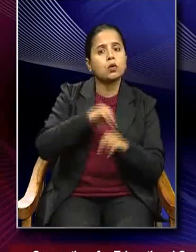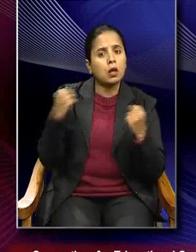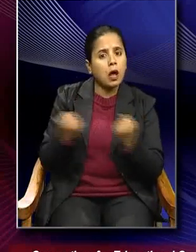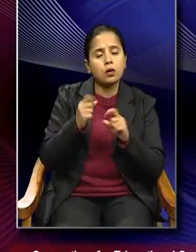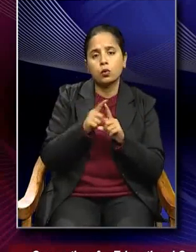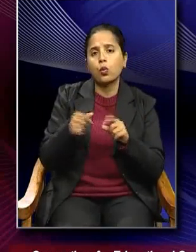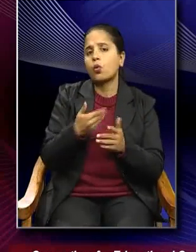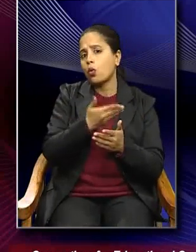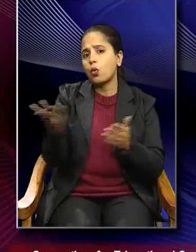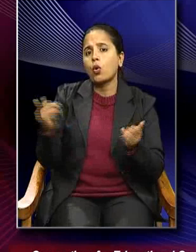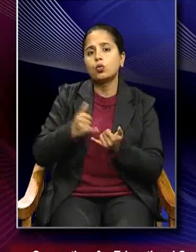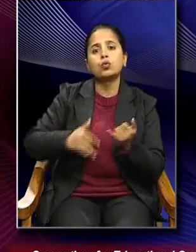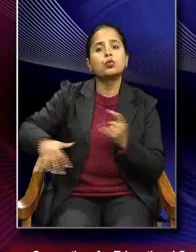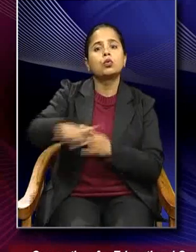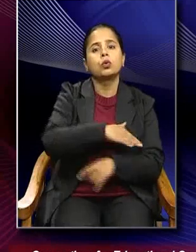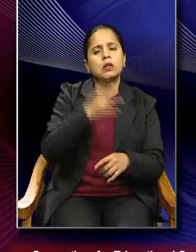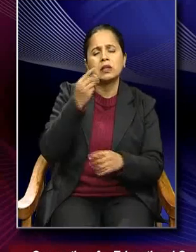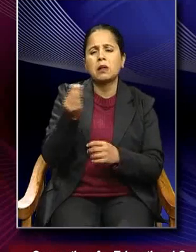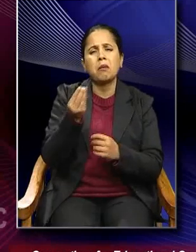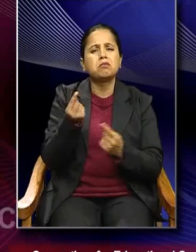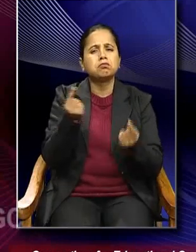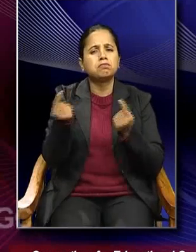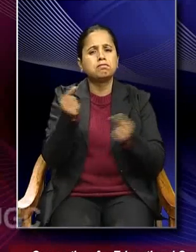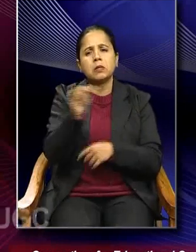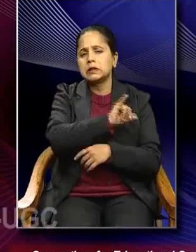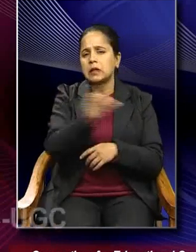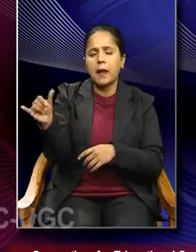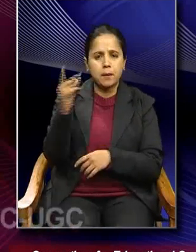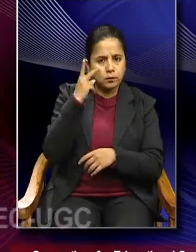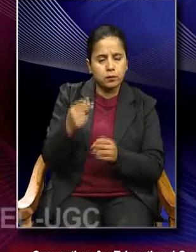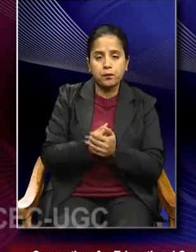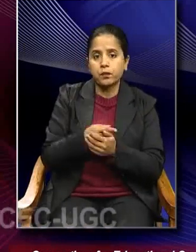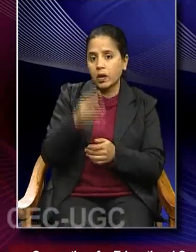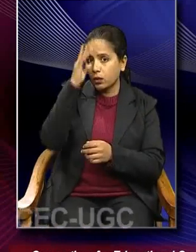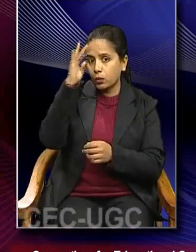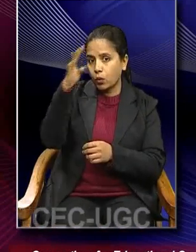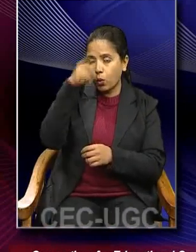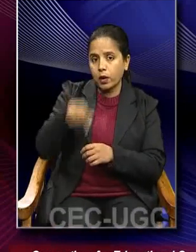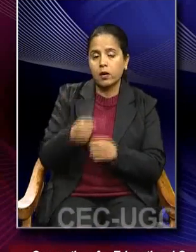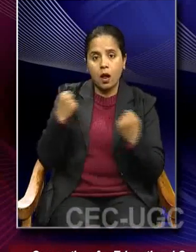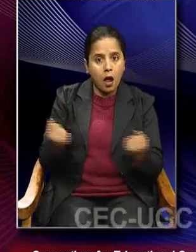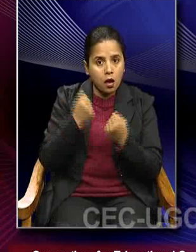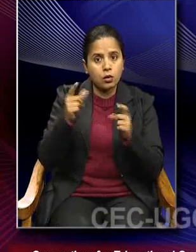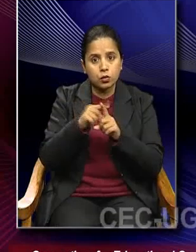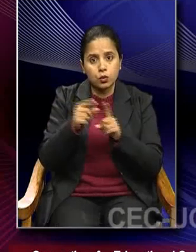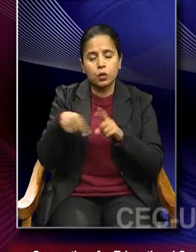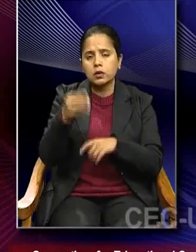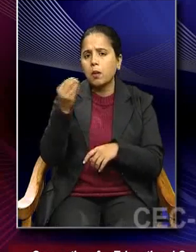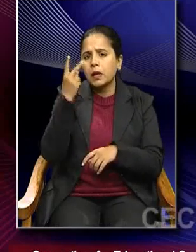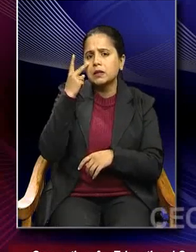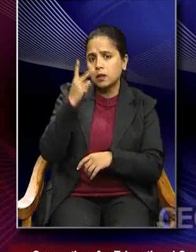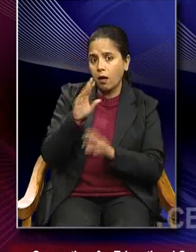across society are similar. The theory of action is kind